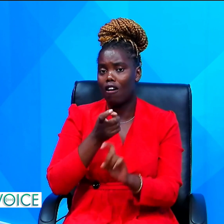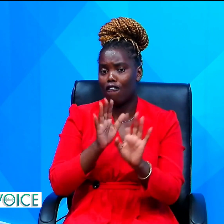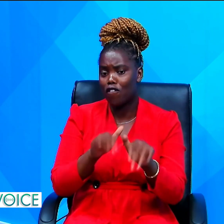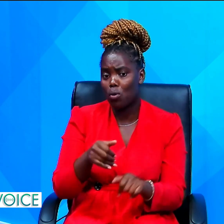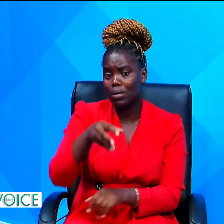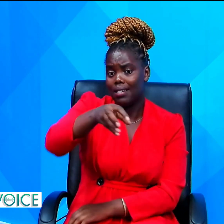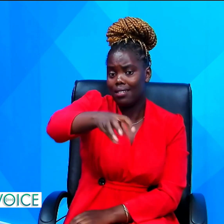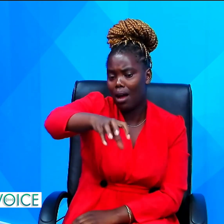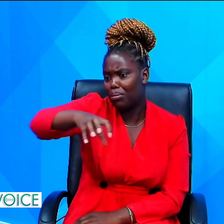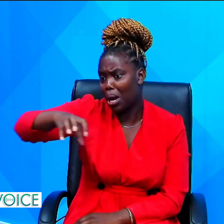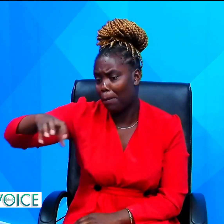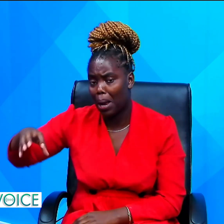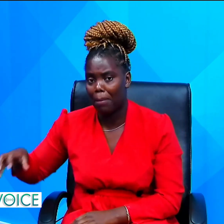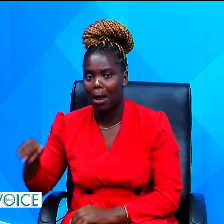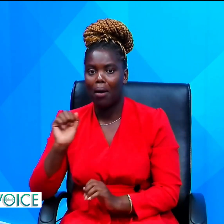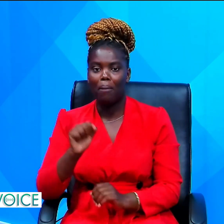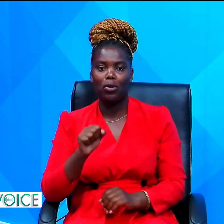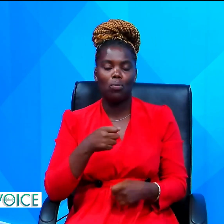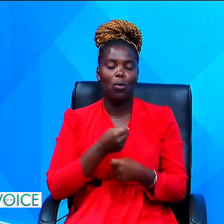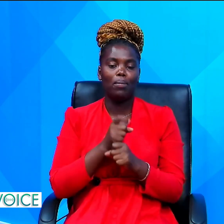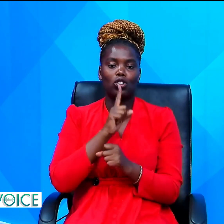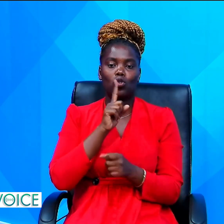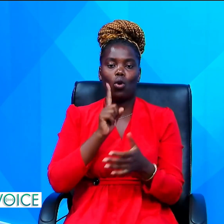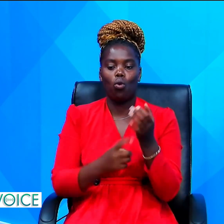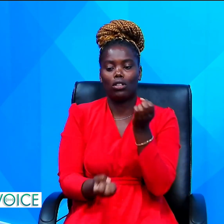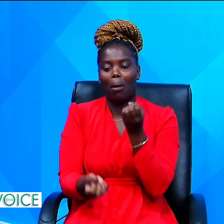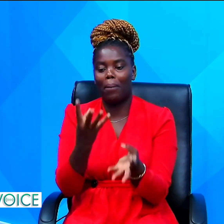Whenever you have water from the tap, make sure you boil it.